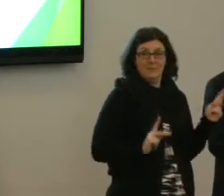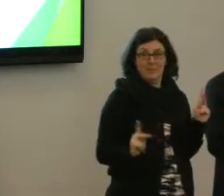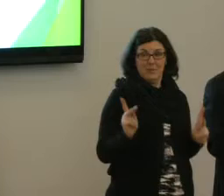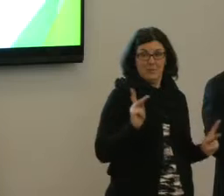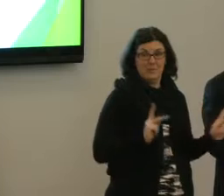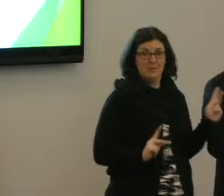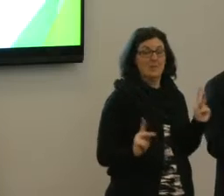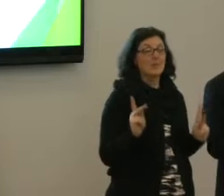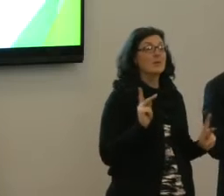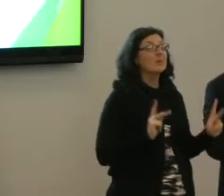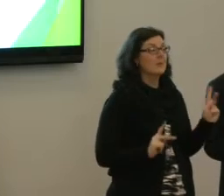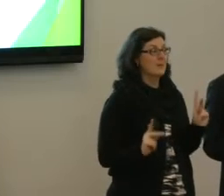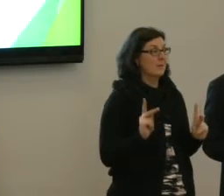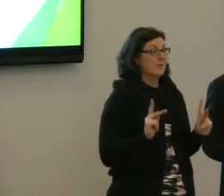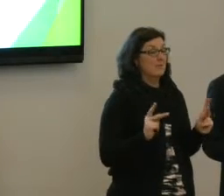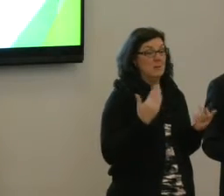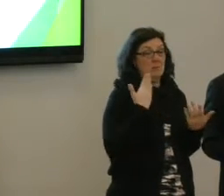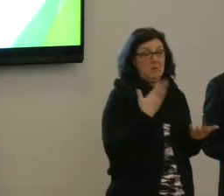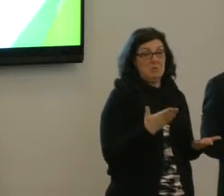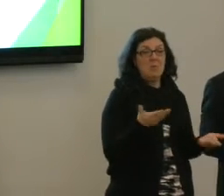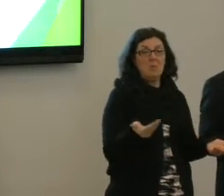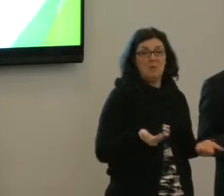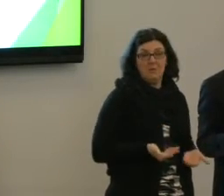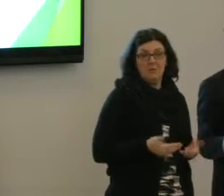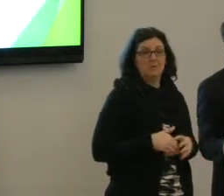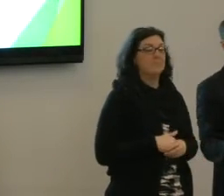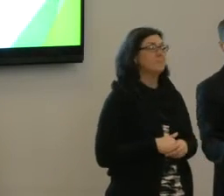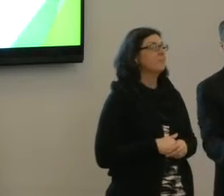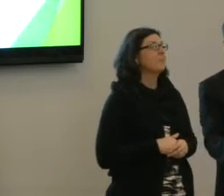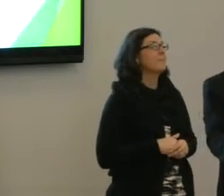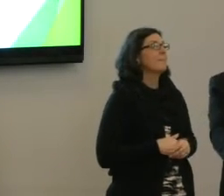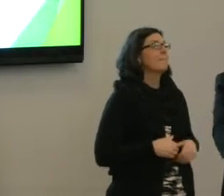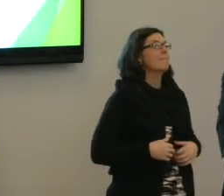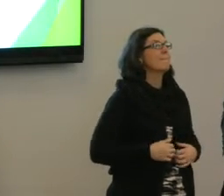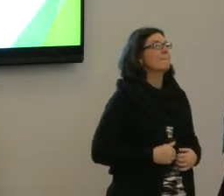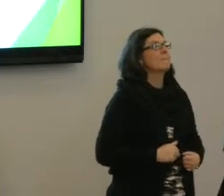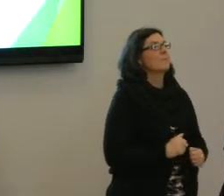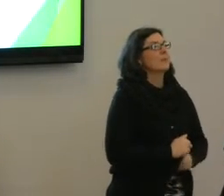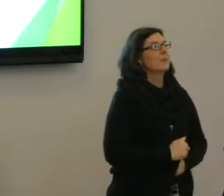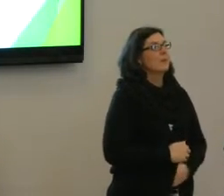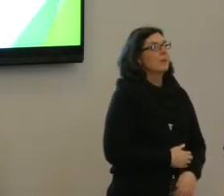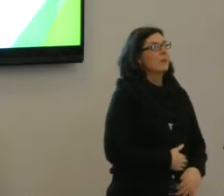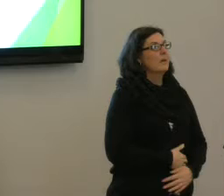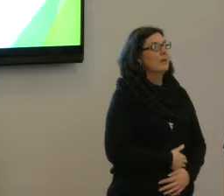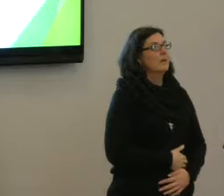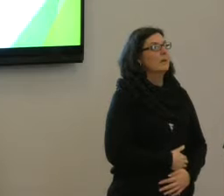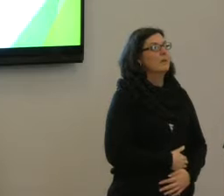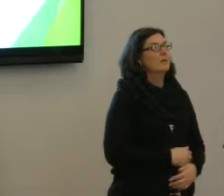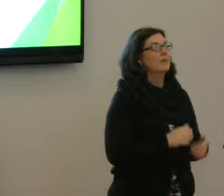how do we welcome people who maybe we don't know? How do we practice that? What are some of the steps?